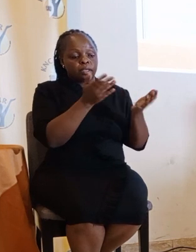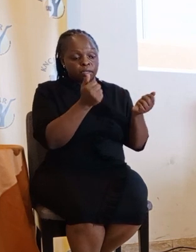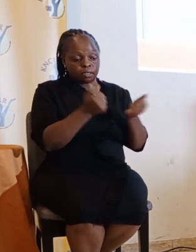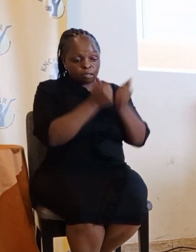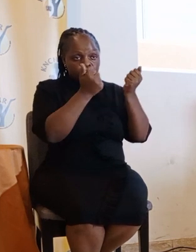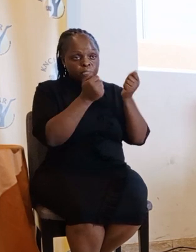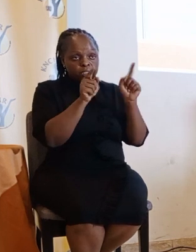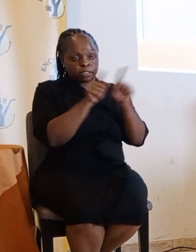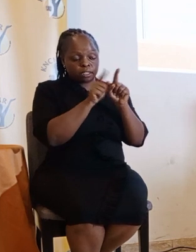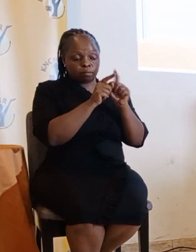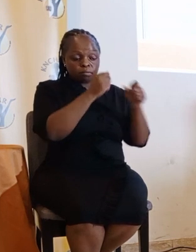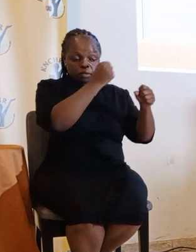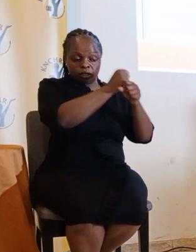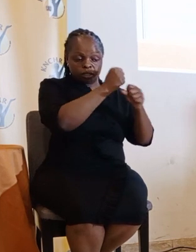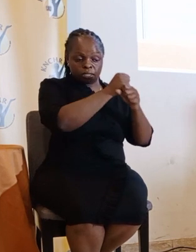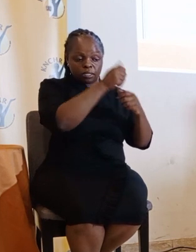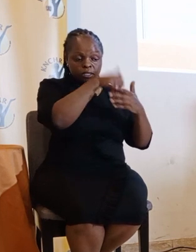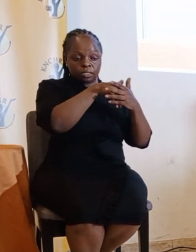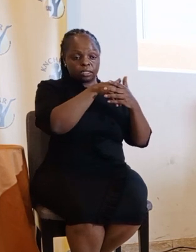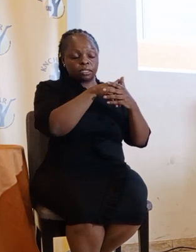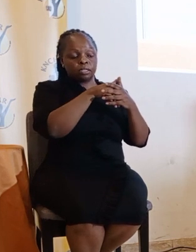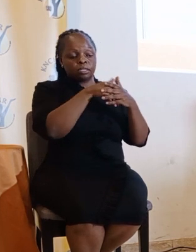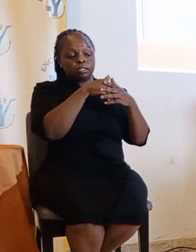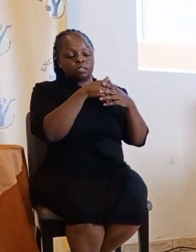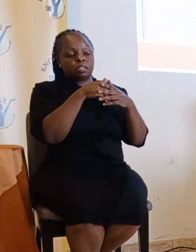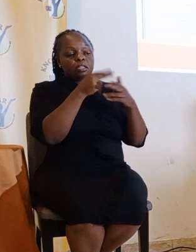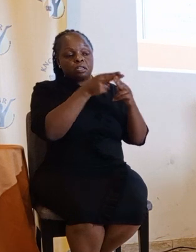and was committed in the guise of religion.